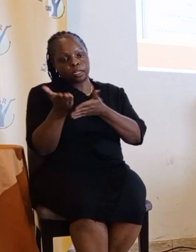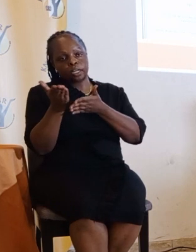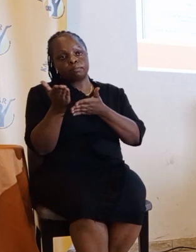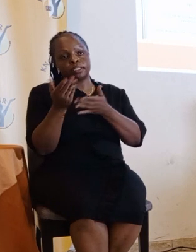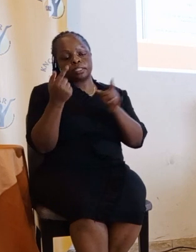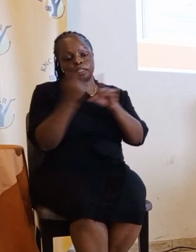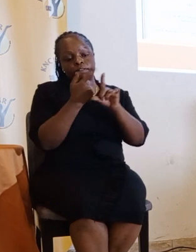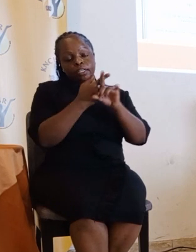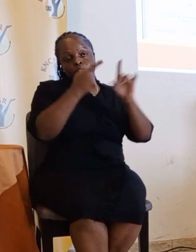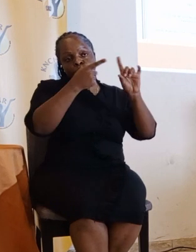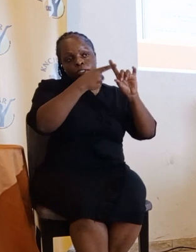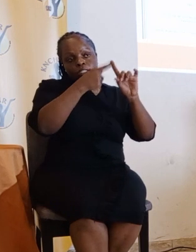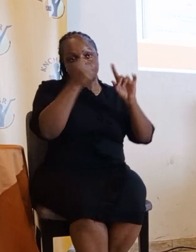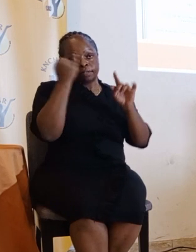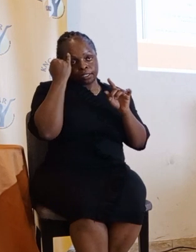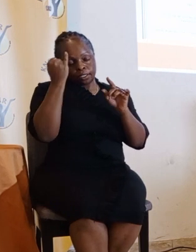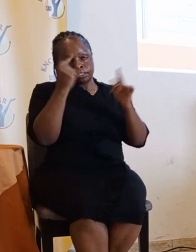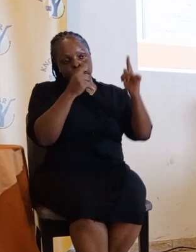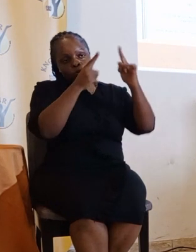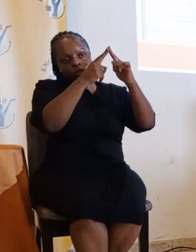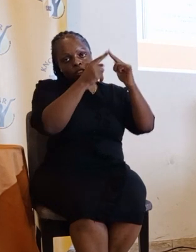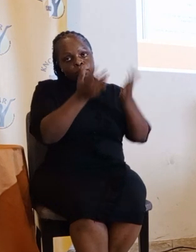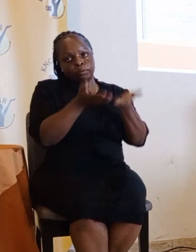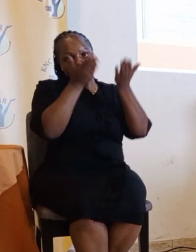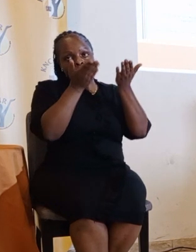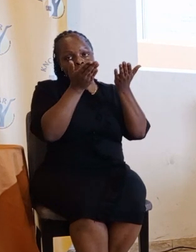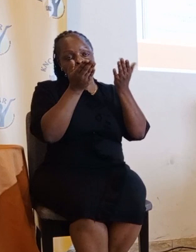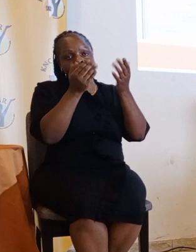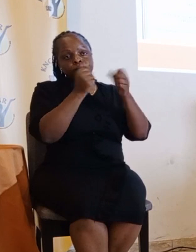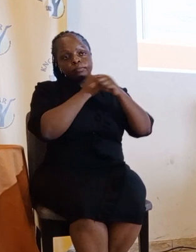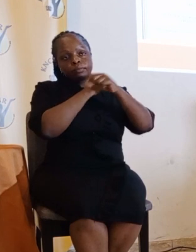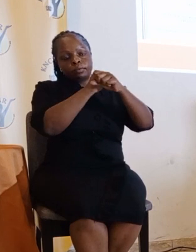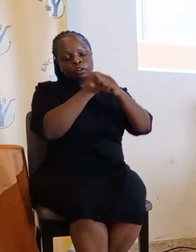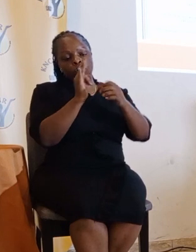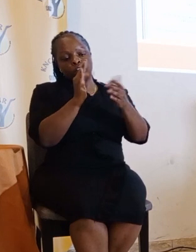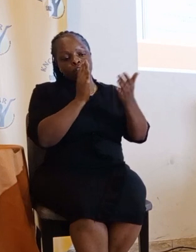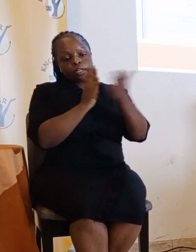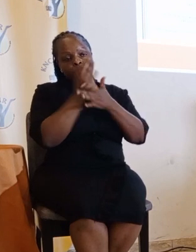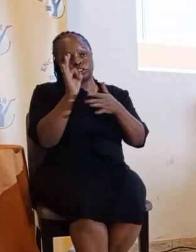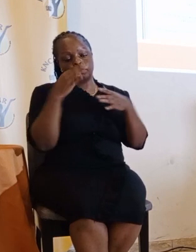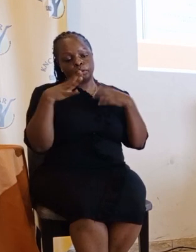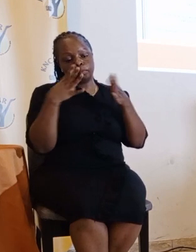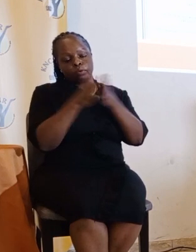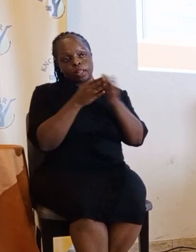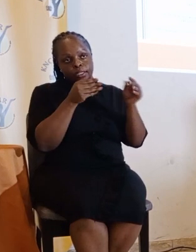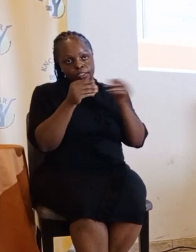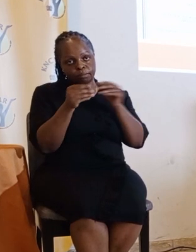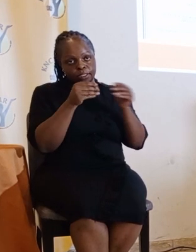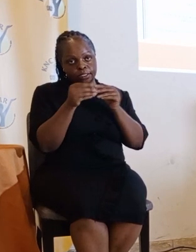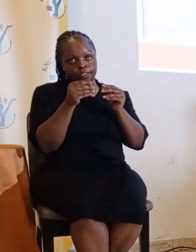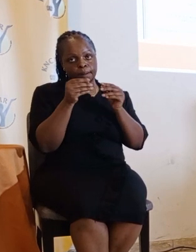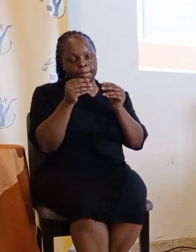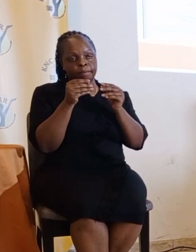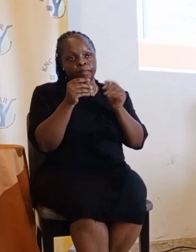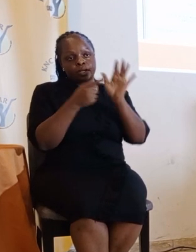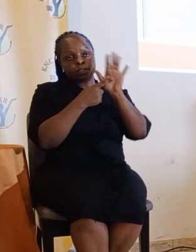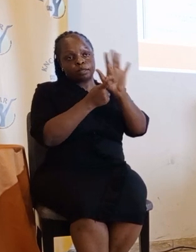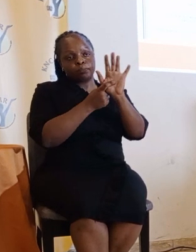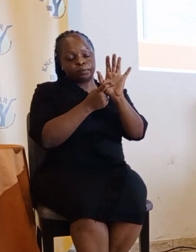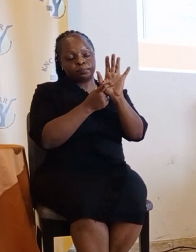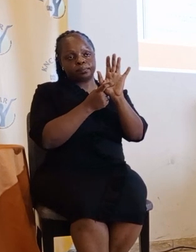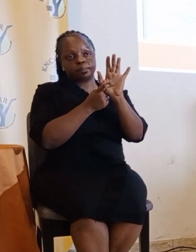of positive gestures towards promotion and protection of rights of persons with disabilities. For example,